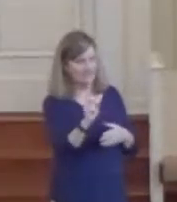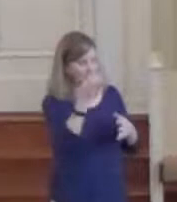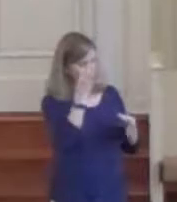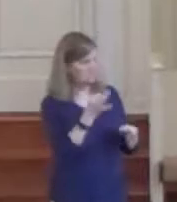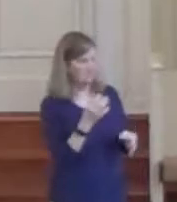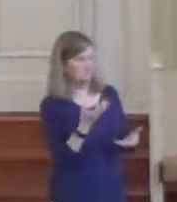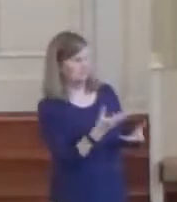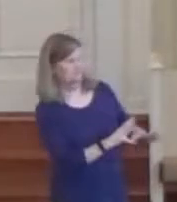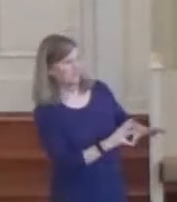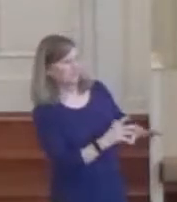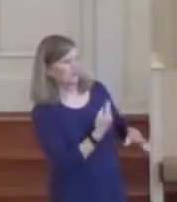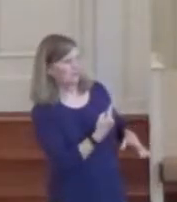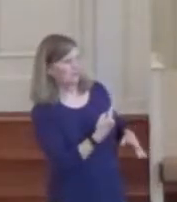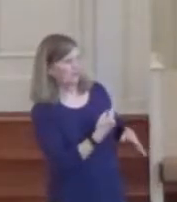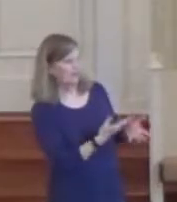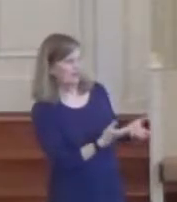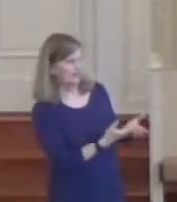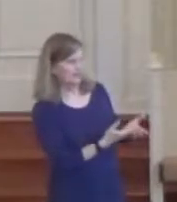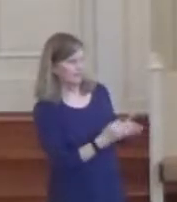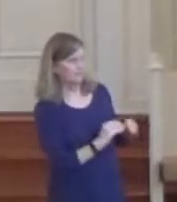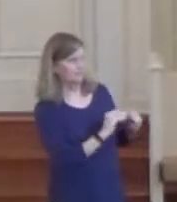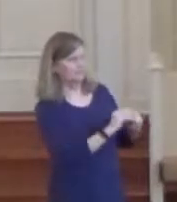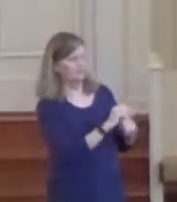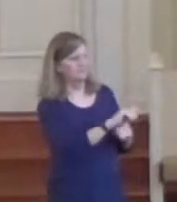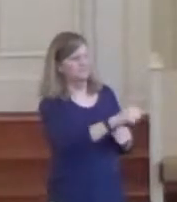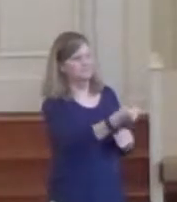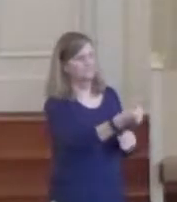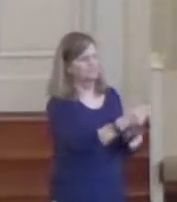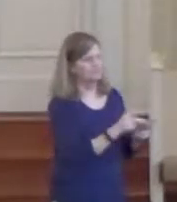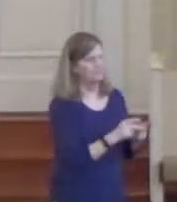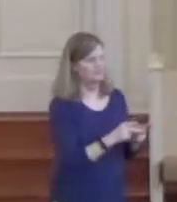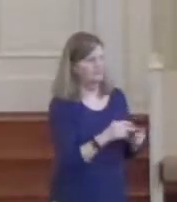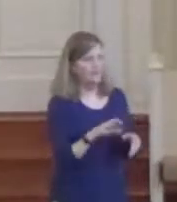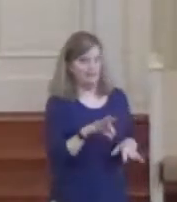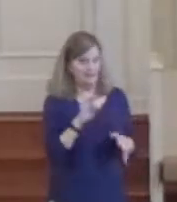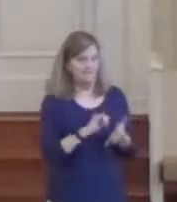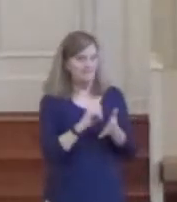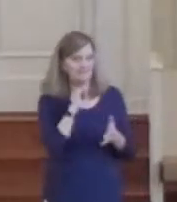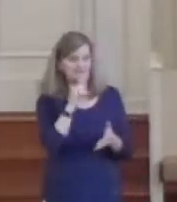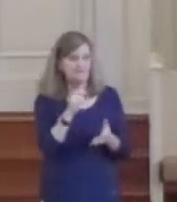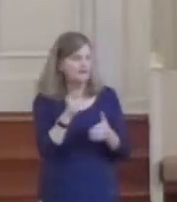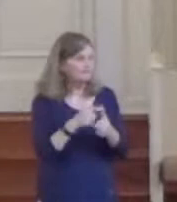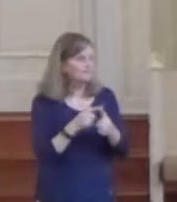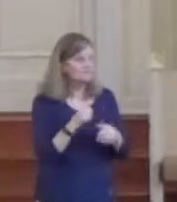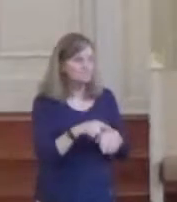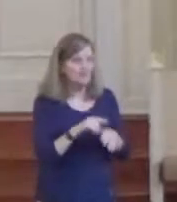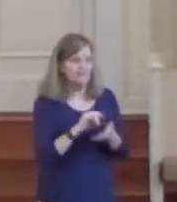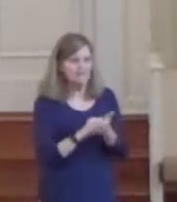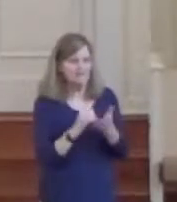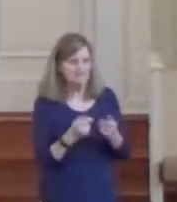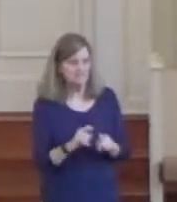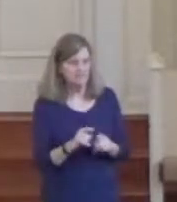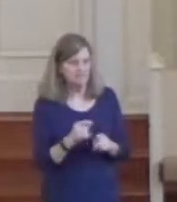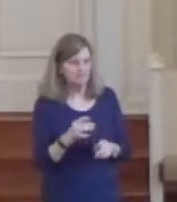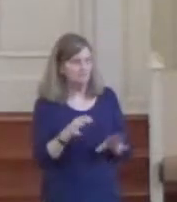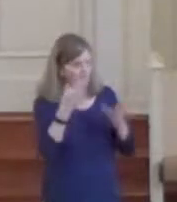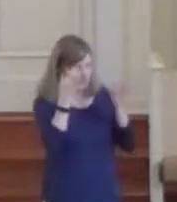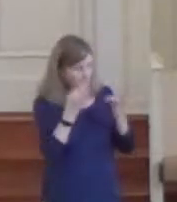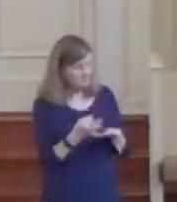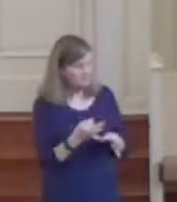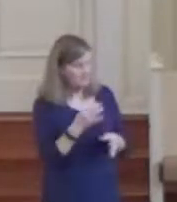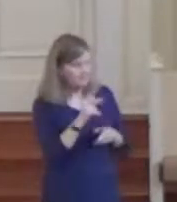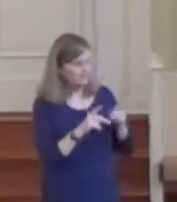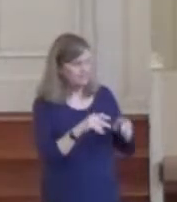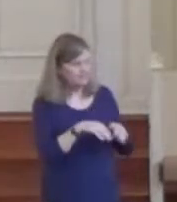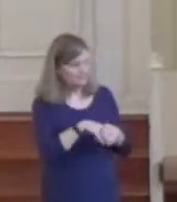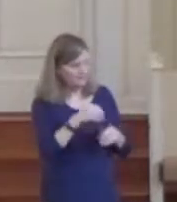don't want one of those in our neighborhood, put it somewhere else. And I found out that that's not the first time that's happened in our community, that we've decided that people coming out